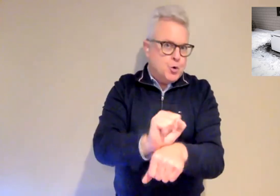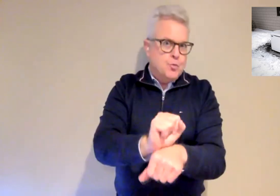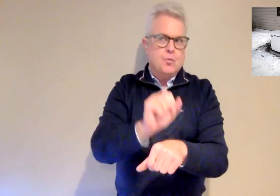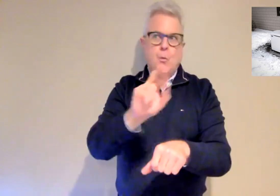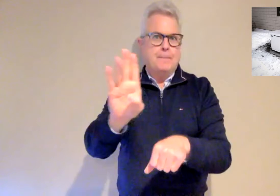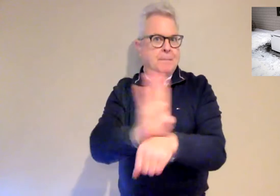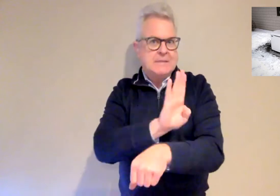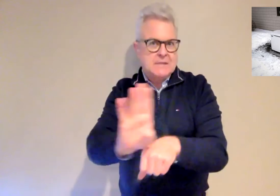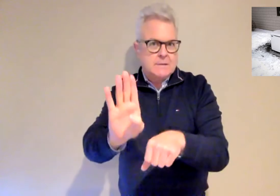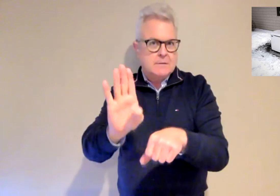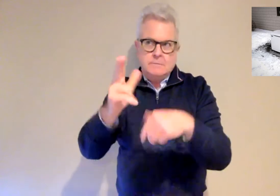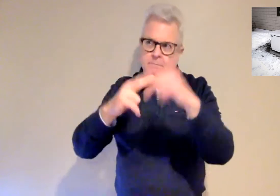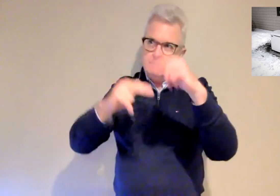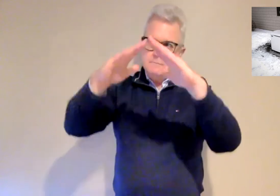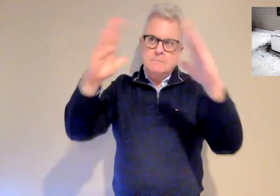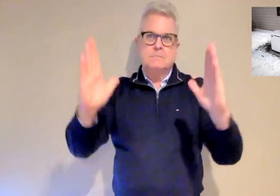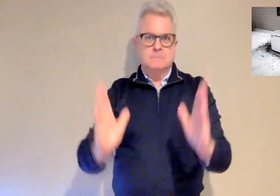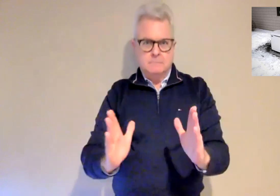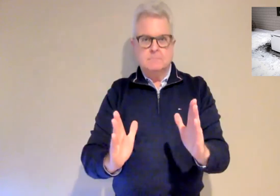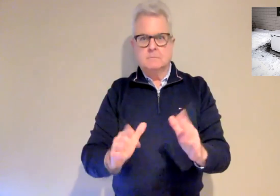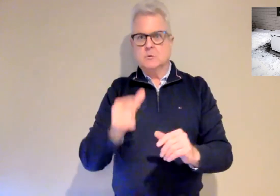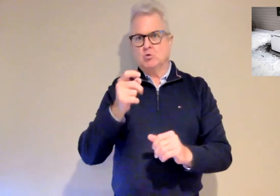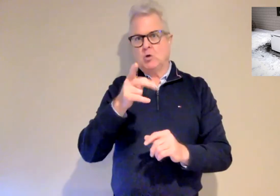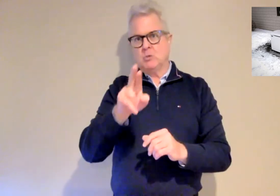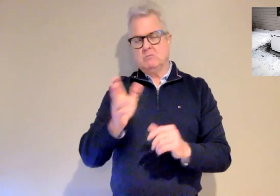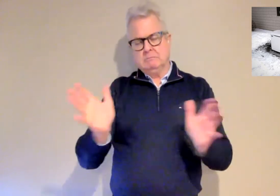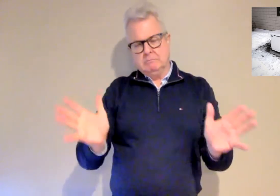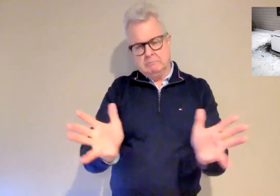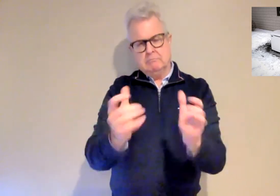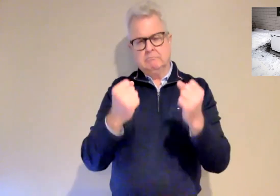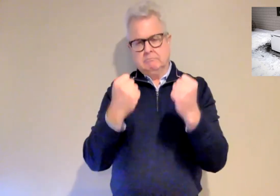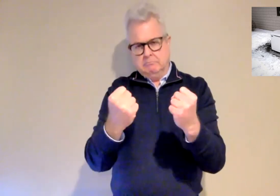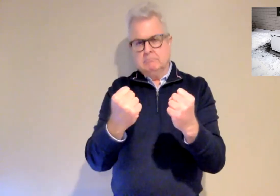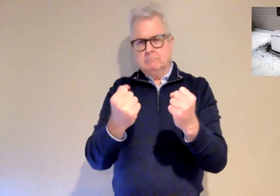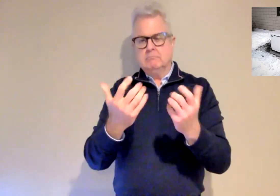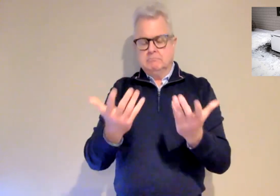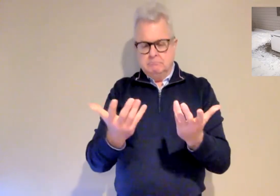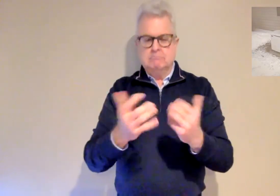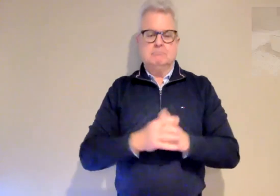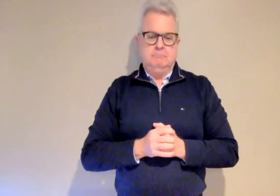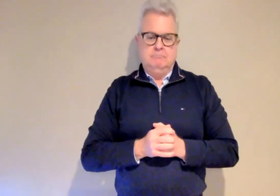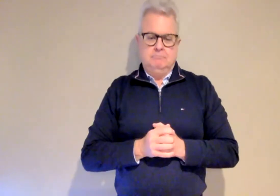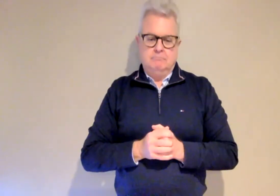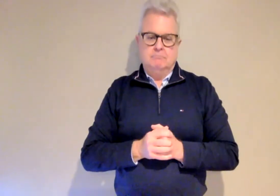certain electrical items in your house on, and you can keep certain appliances on, such as the refrigerator and so forth.